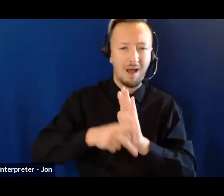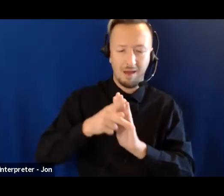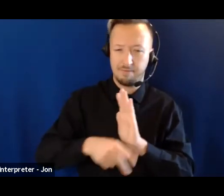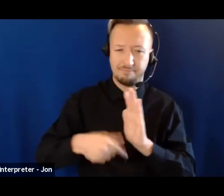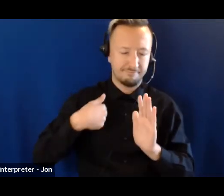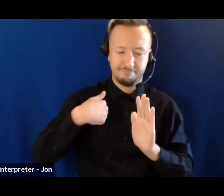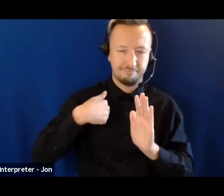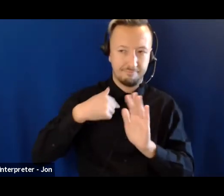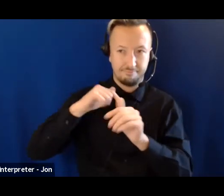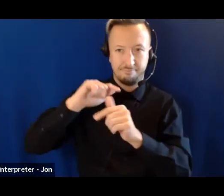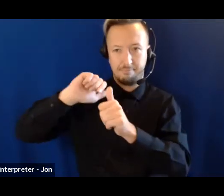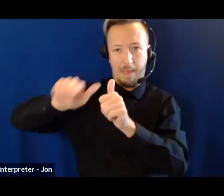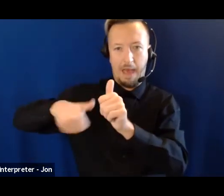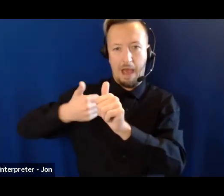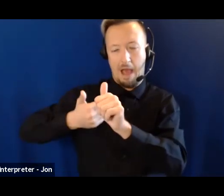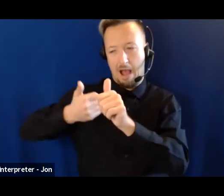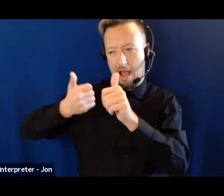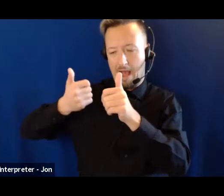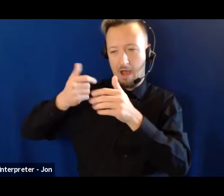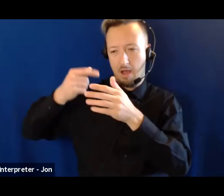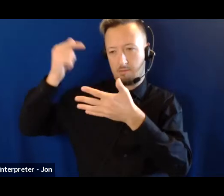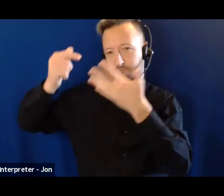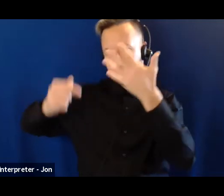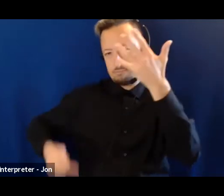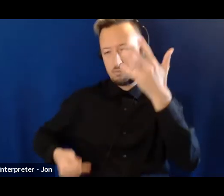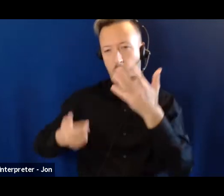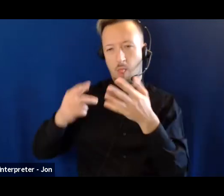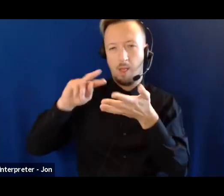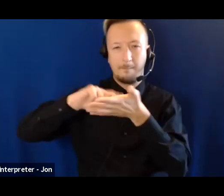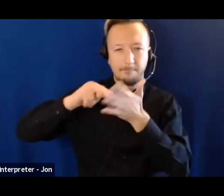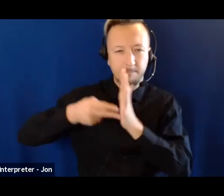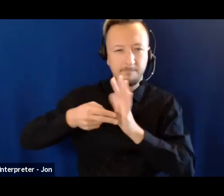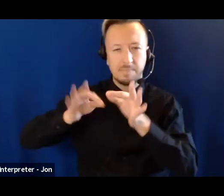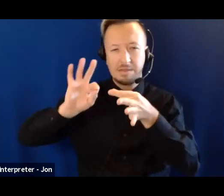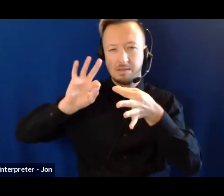of define the silk and what our duties are. So,